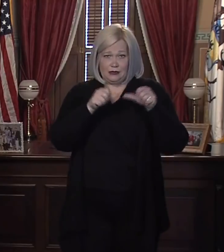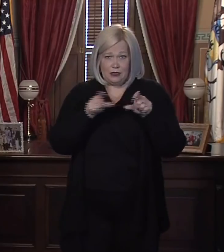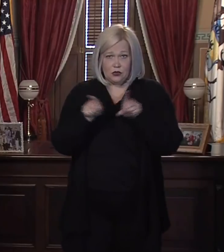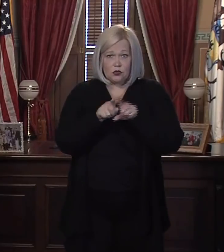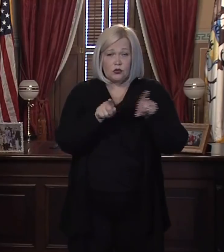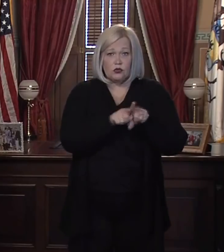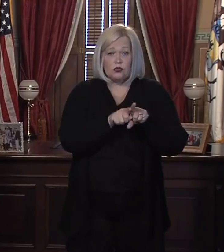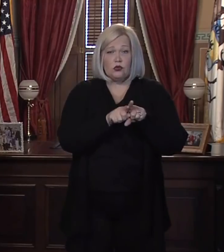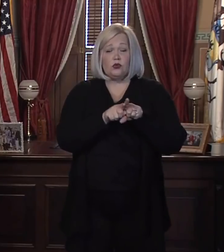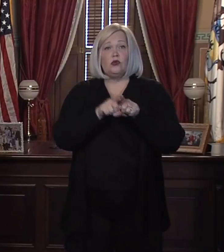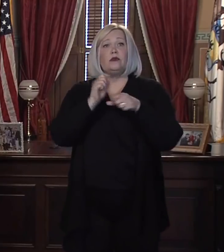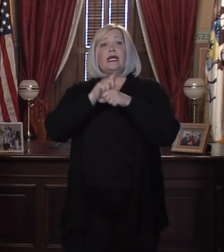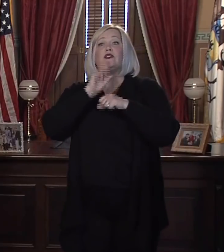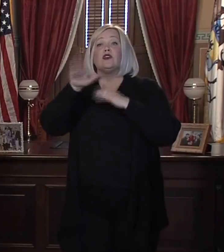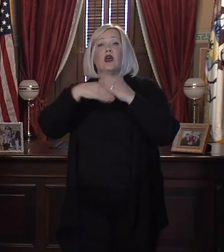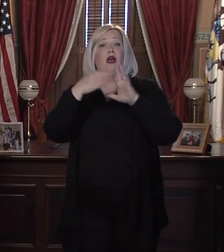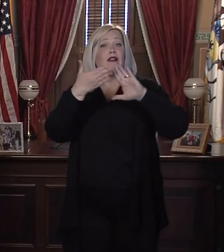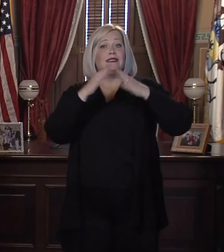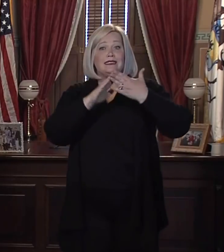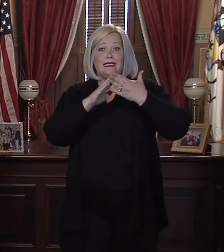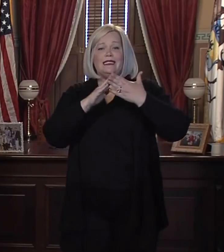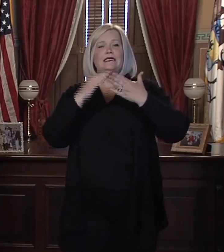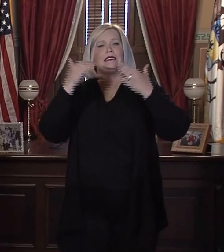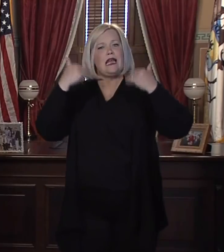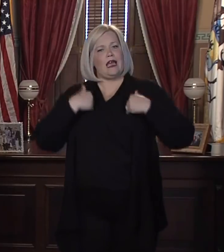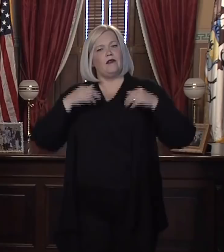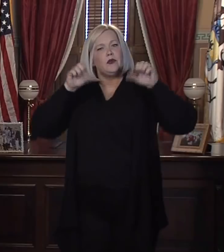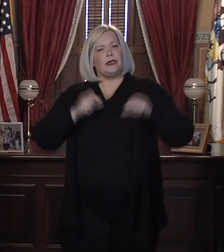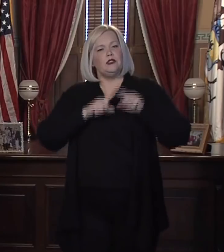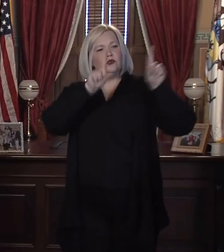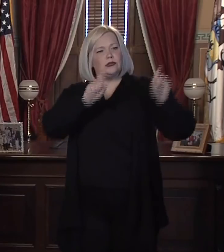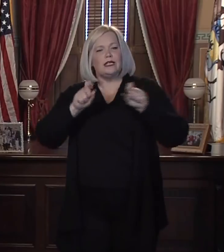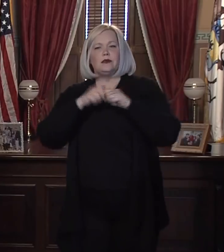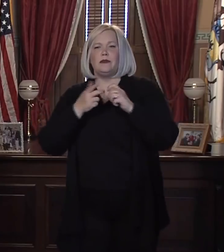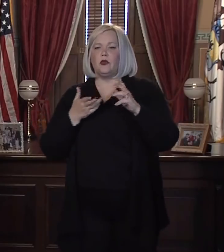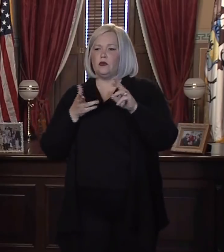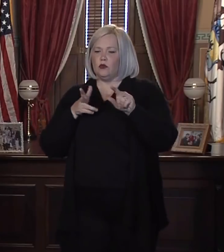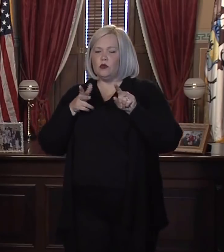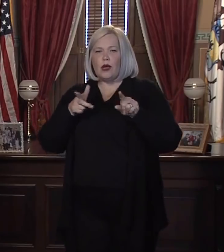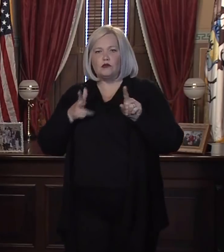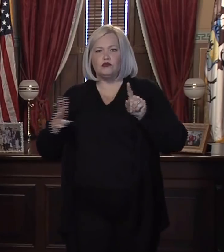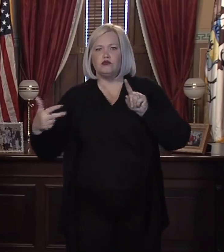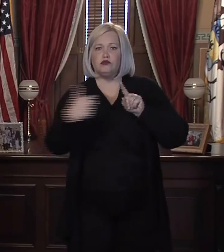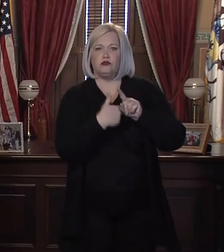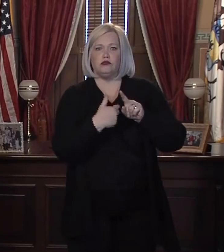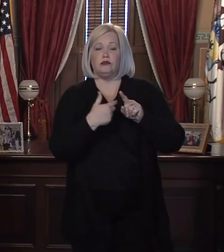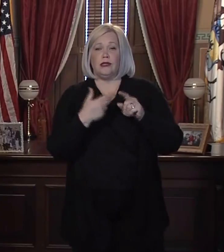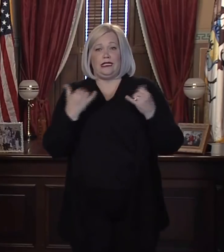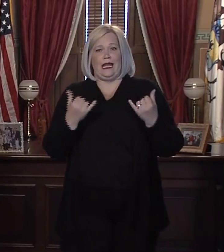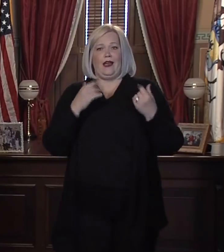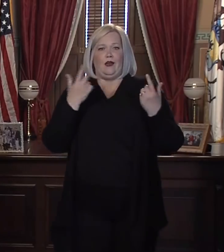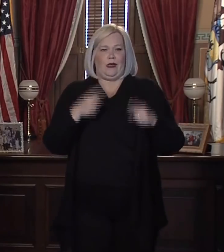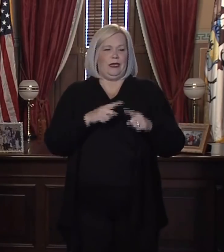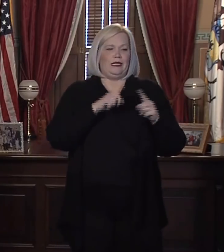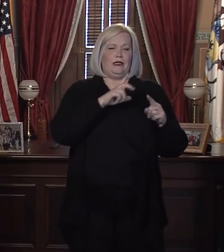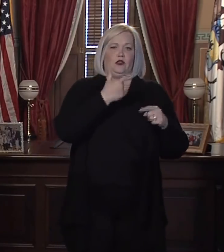will significantly expand drive-through test sites currently operating in Grand Rapids, Lansing, and